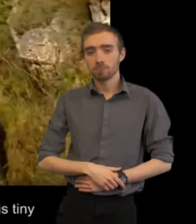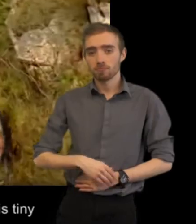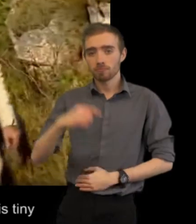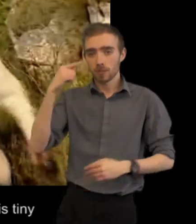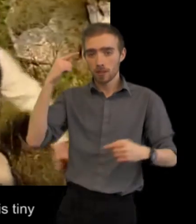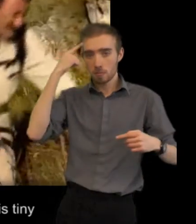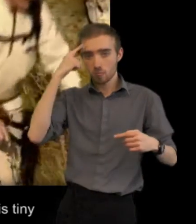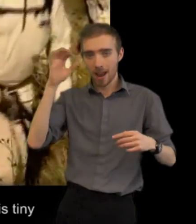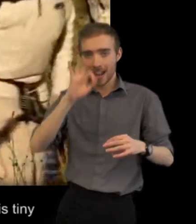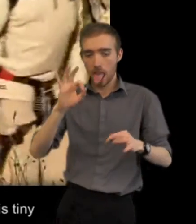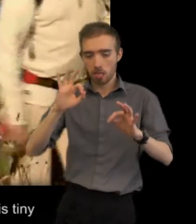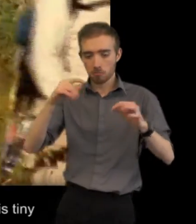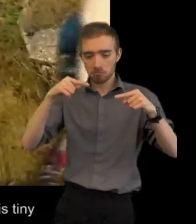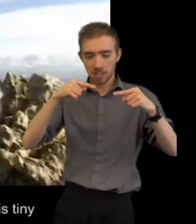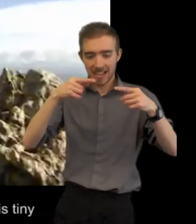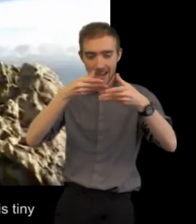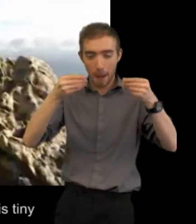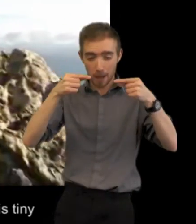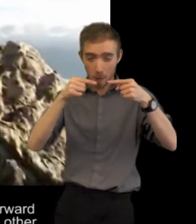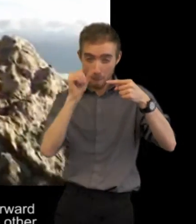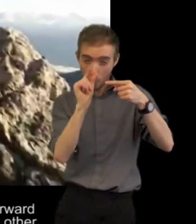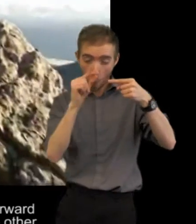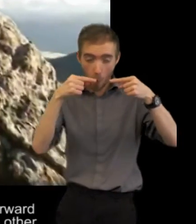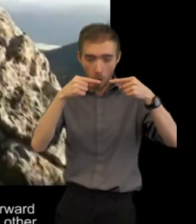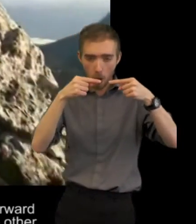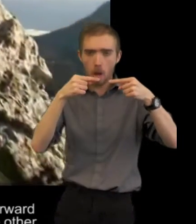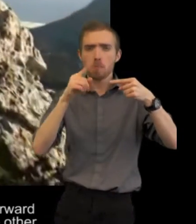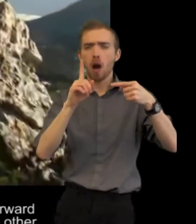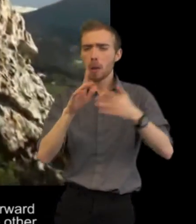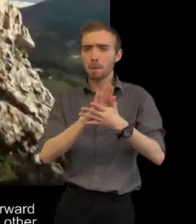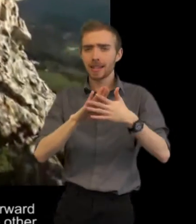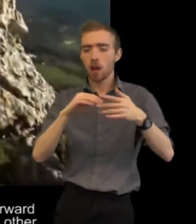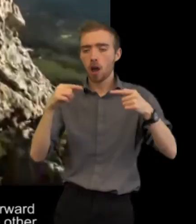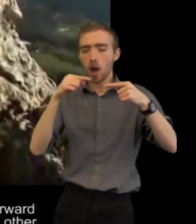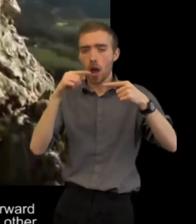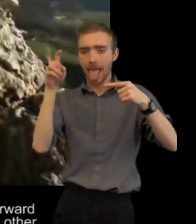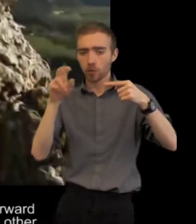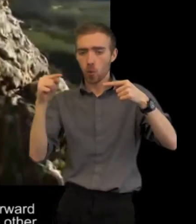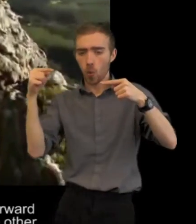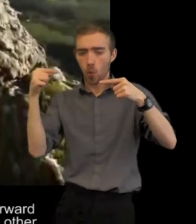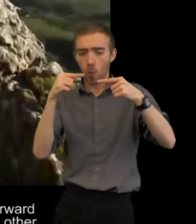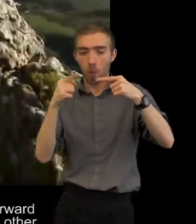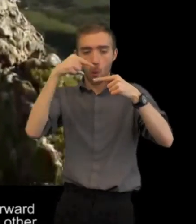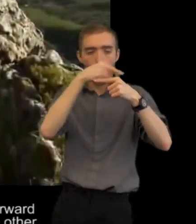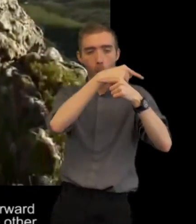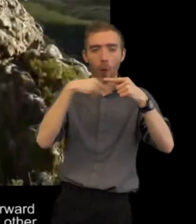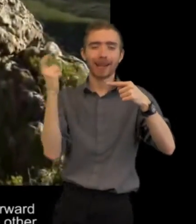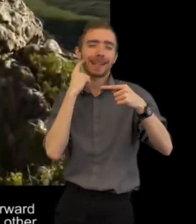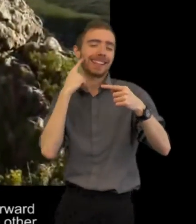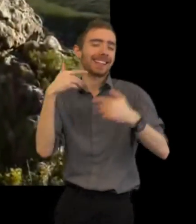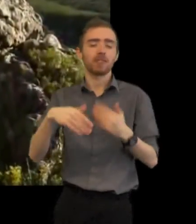The gap between the two brain cells is tiny, but that doesn't mean it's straightforward for a signal to get from one side to the